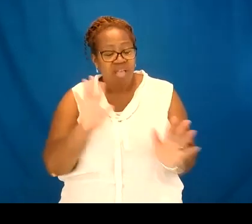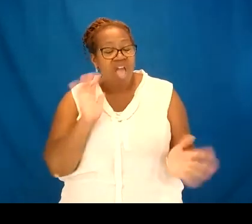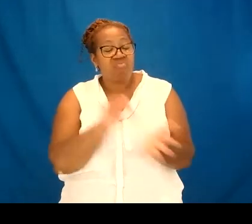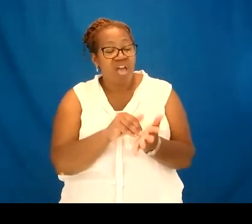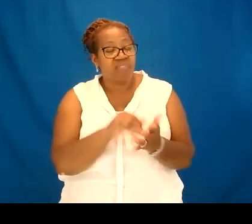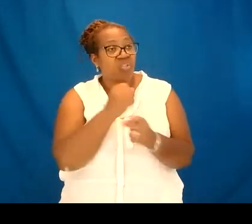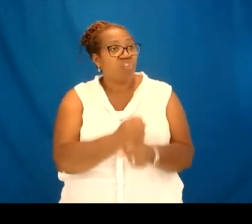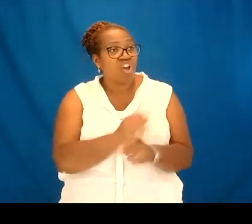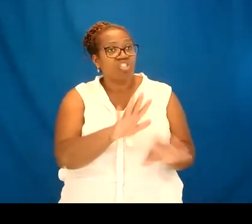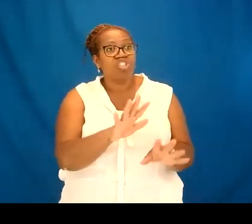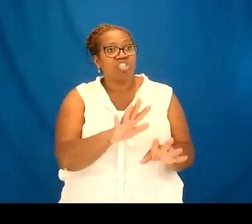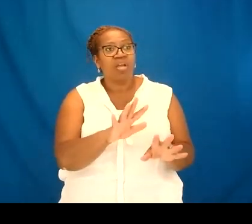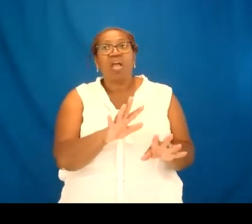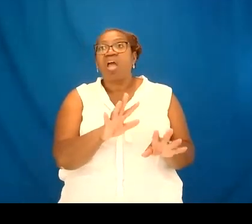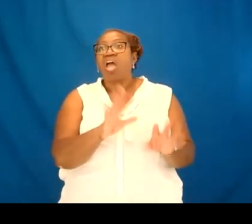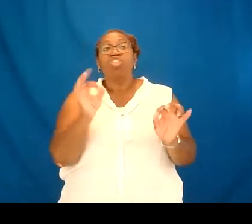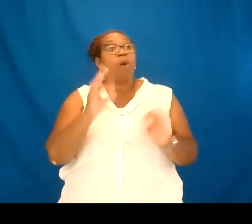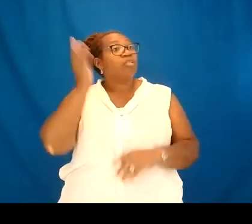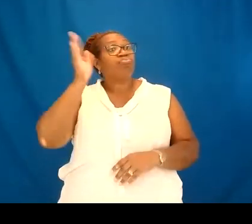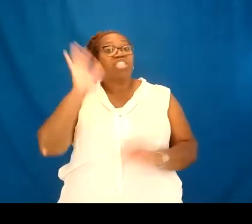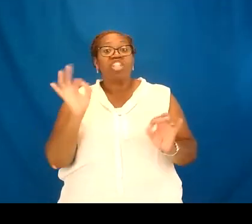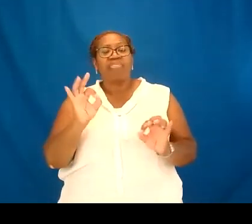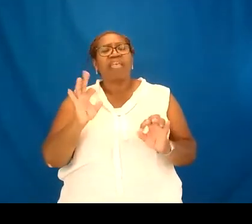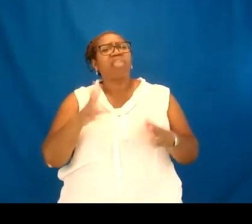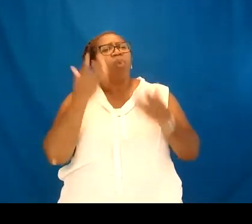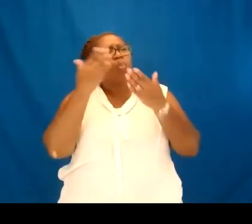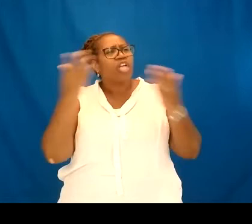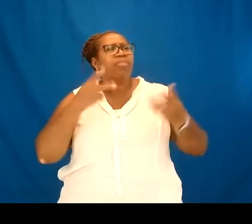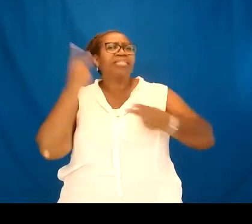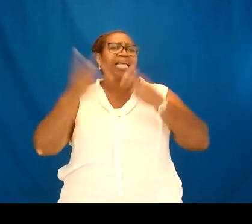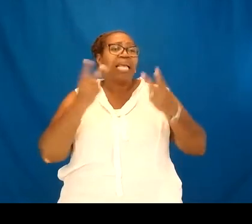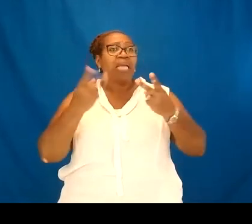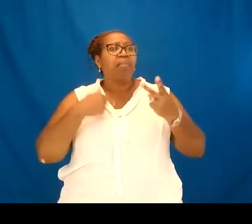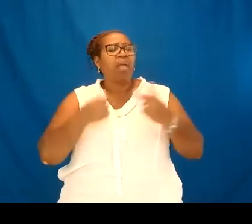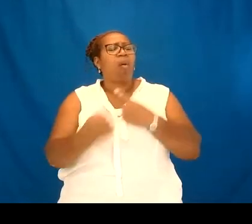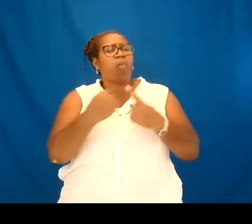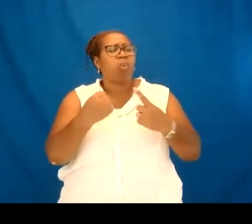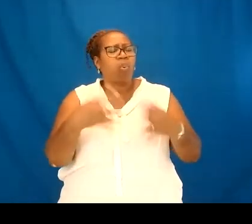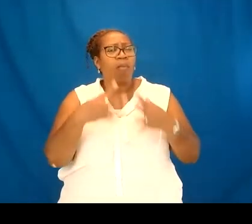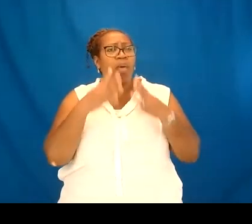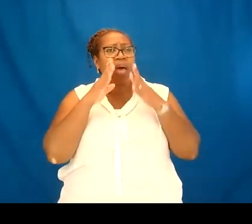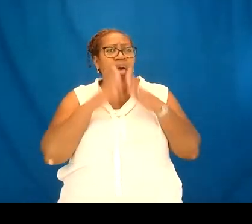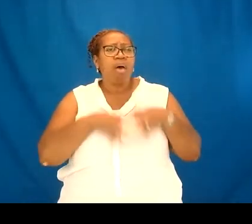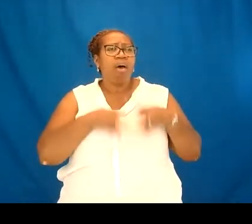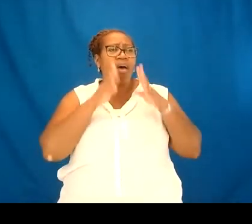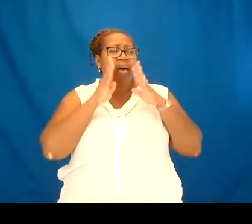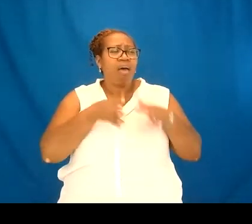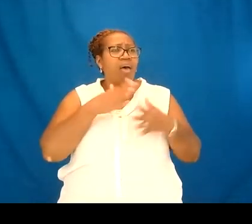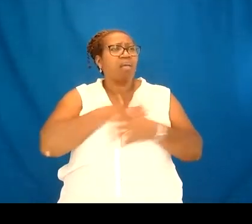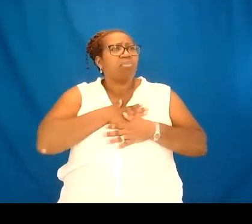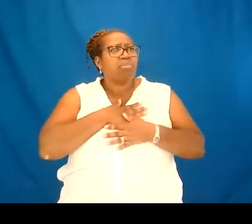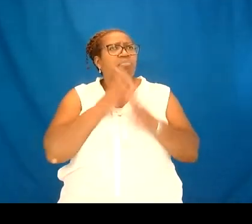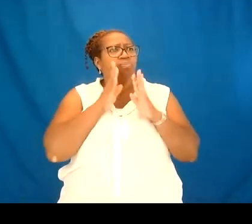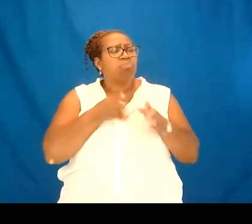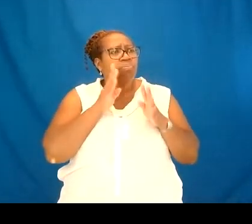I recognized Jesus on the shore saying, "Friend, haven't you caught any fish?" And like Peter, my